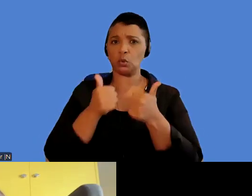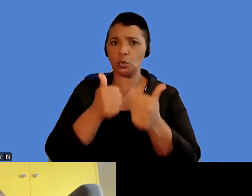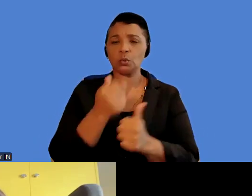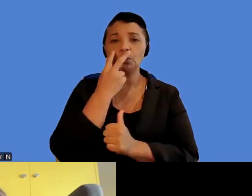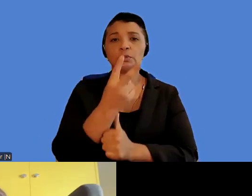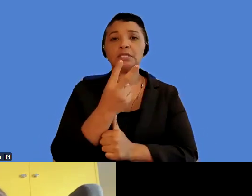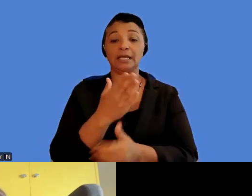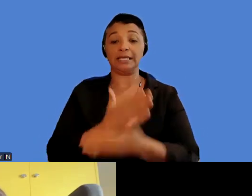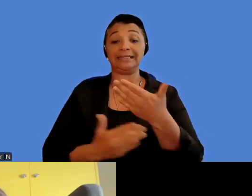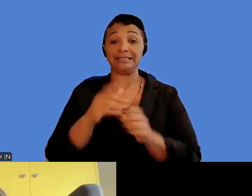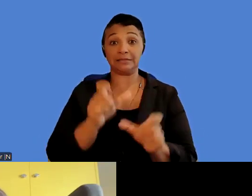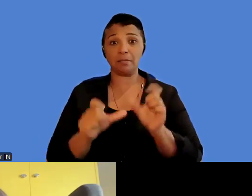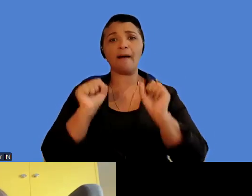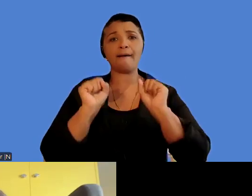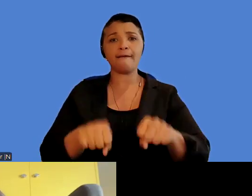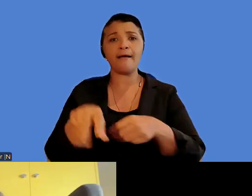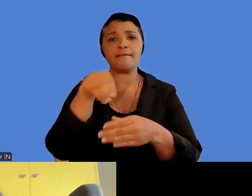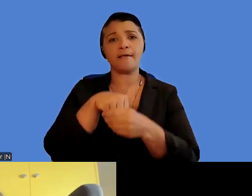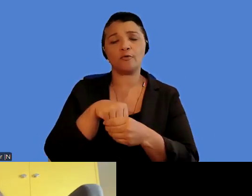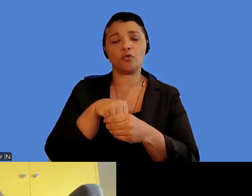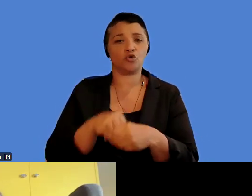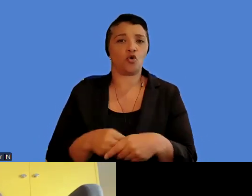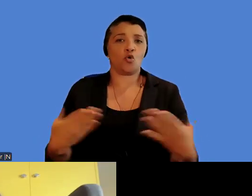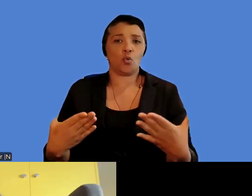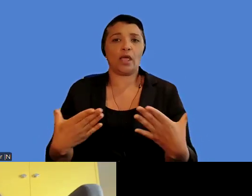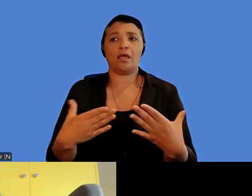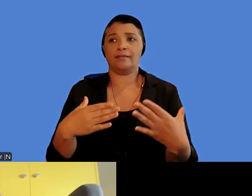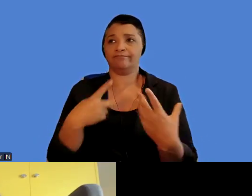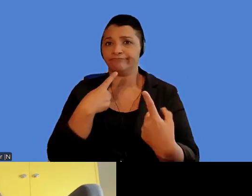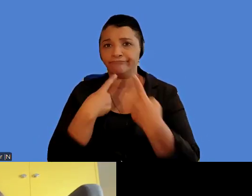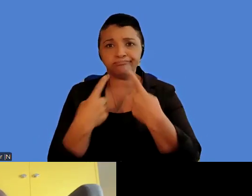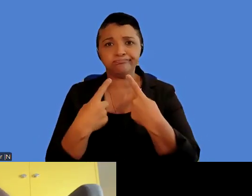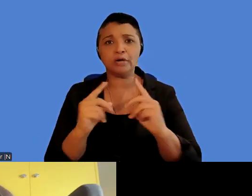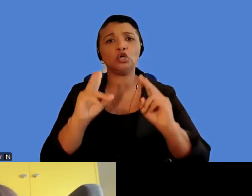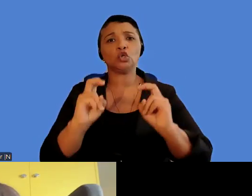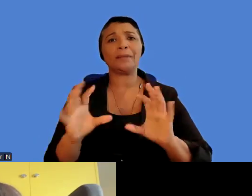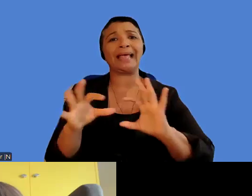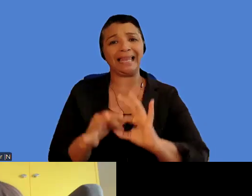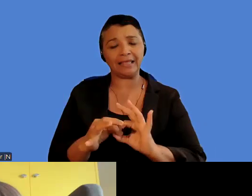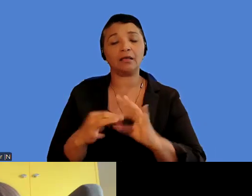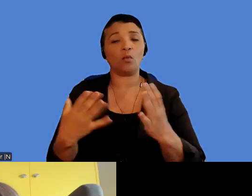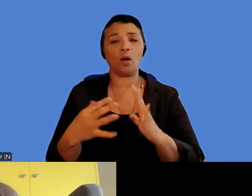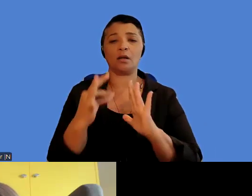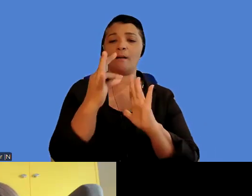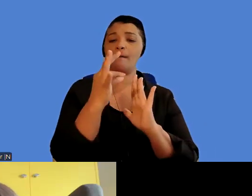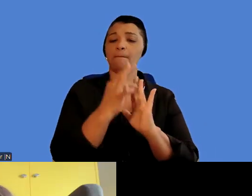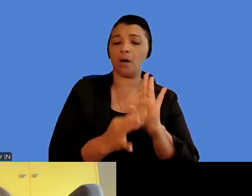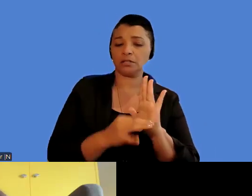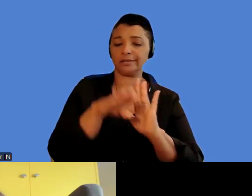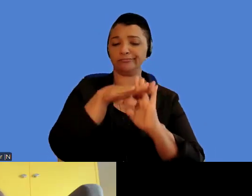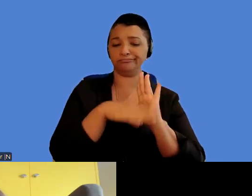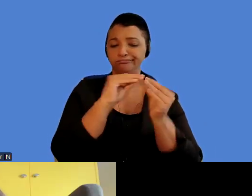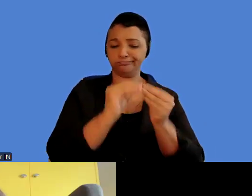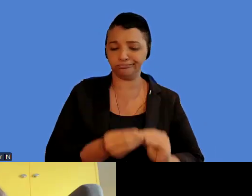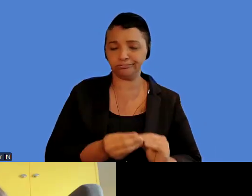with disabilities are included in important conversations and policy-making spaces, and